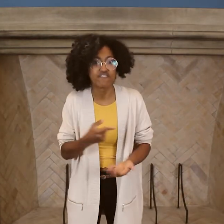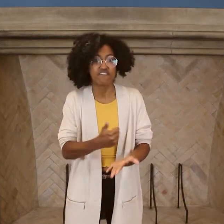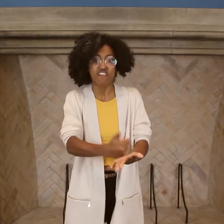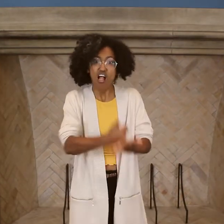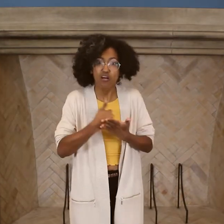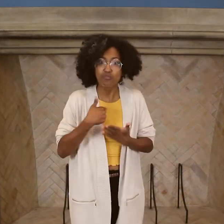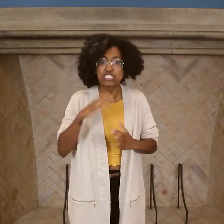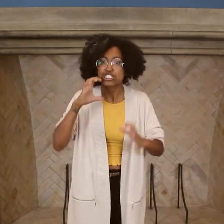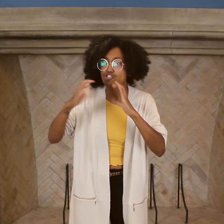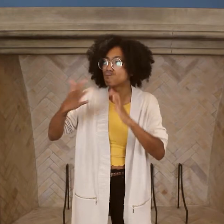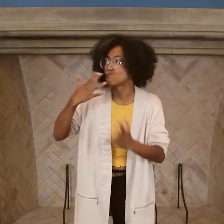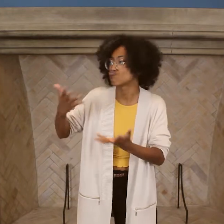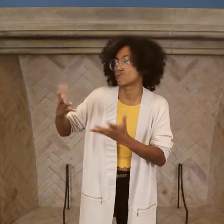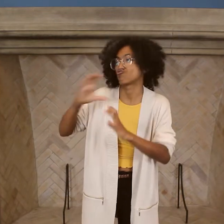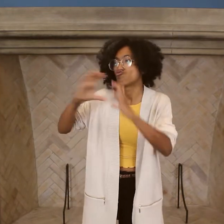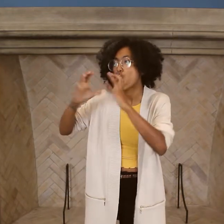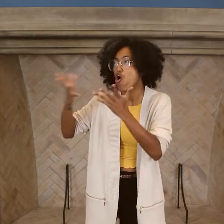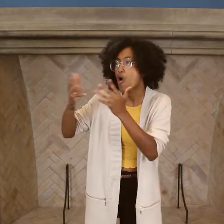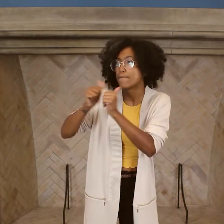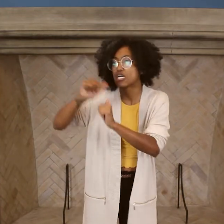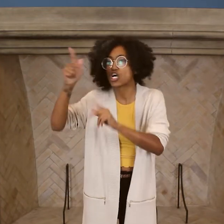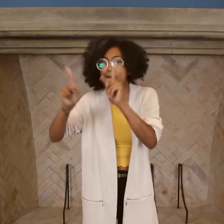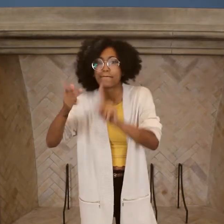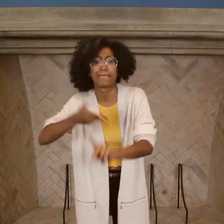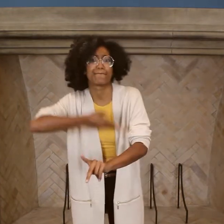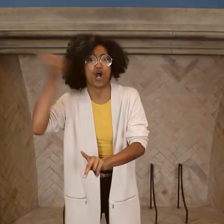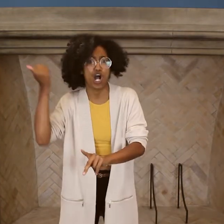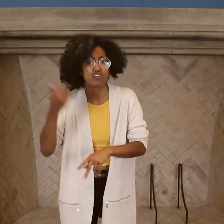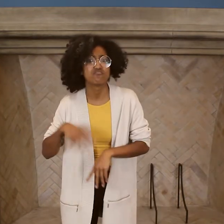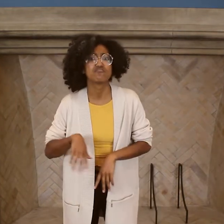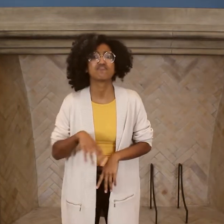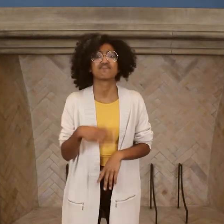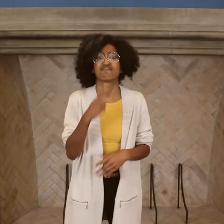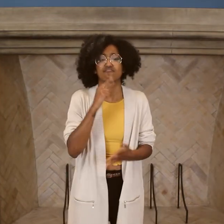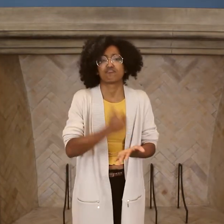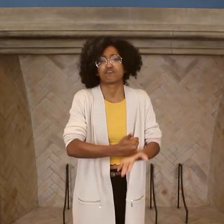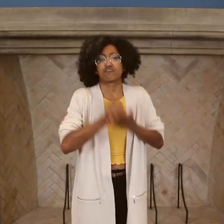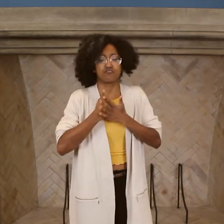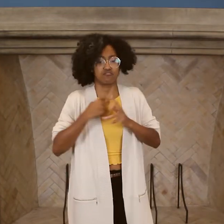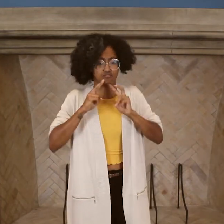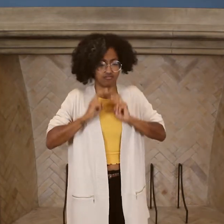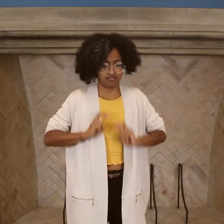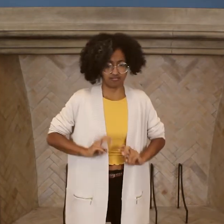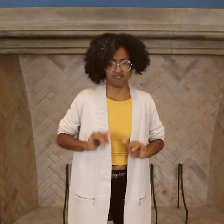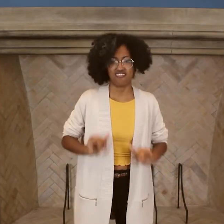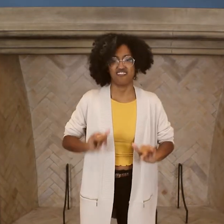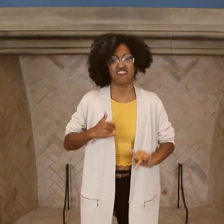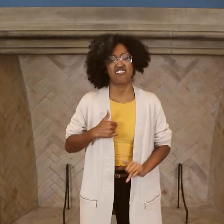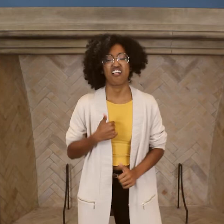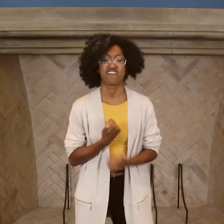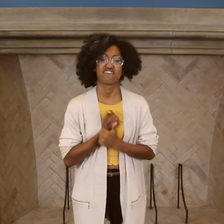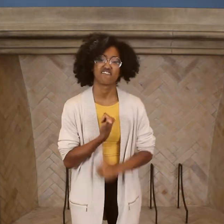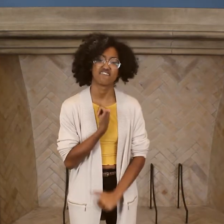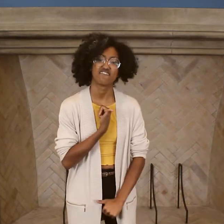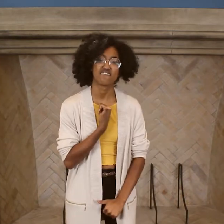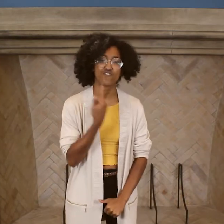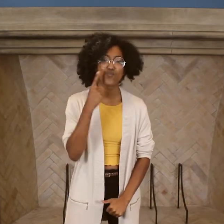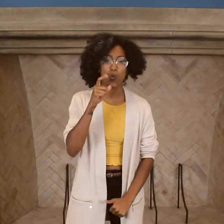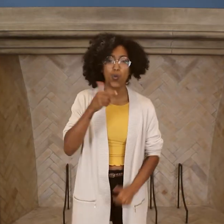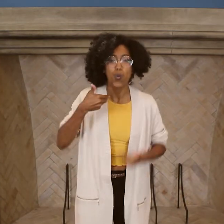really helped me build my confidence and helped me build my communication skills with other people. It helped me analyze